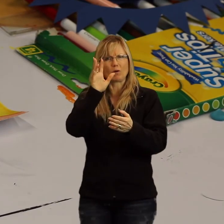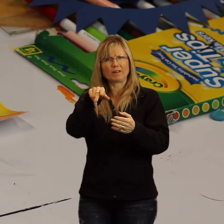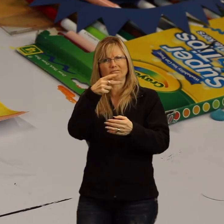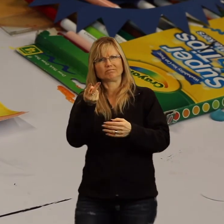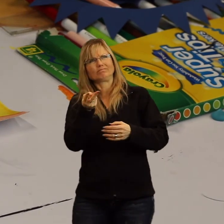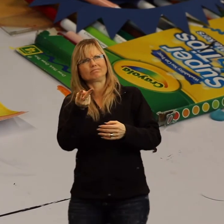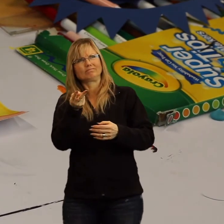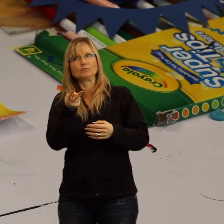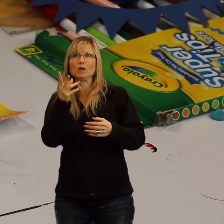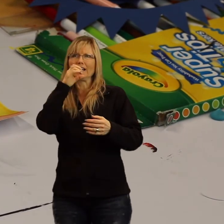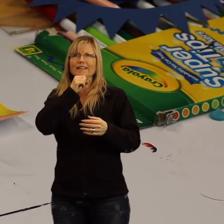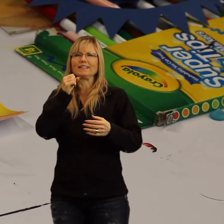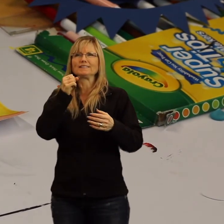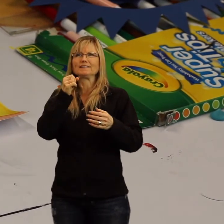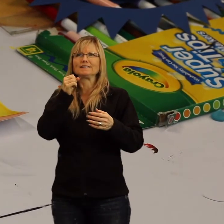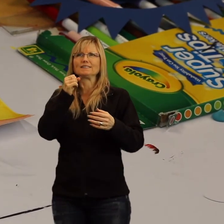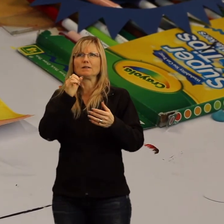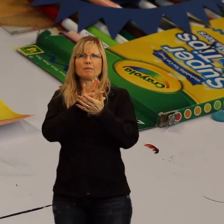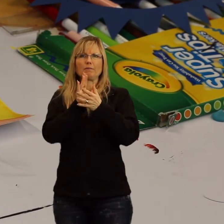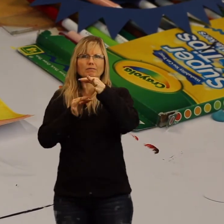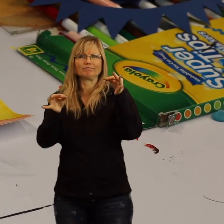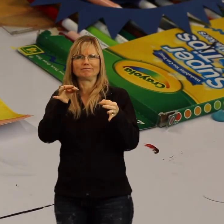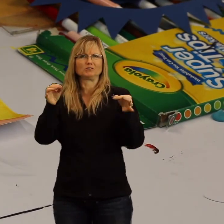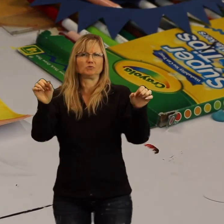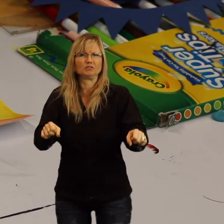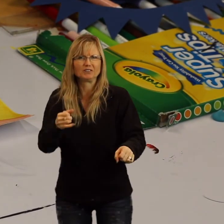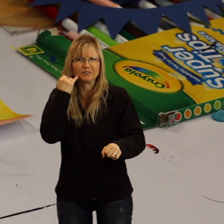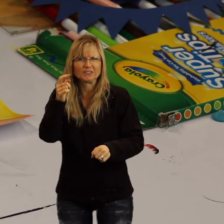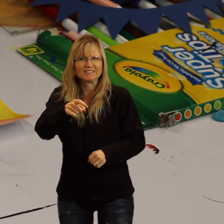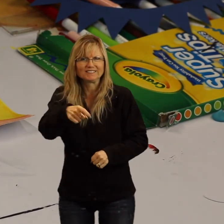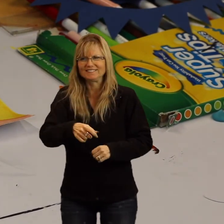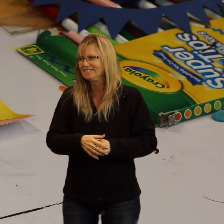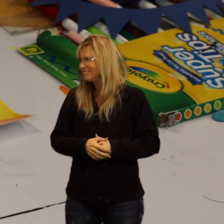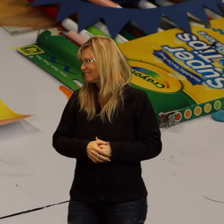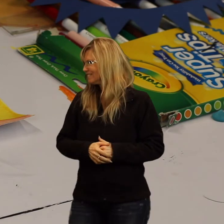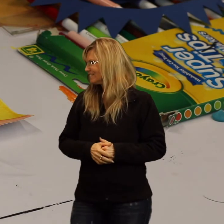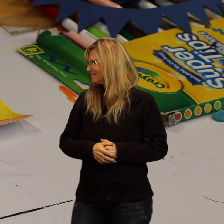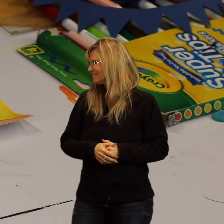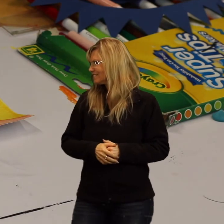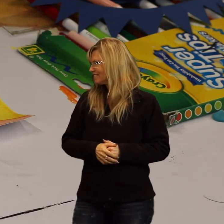guess you could just flip the paper if you needed to.